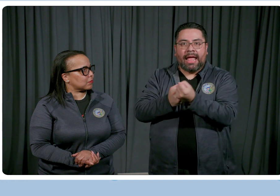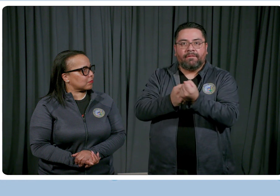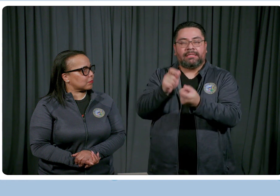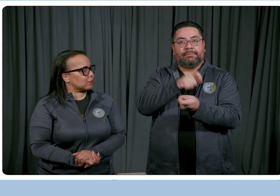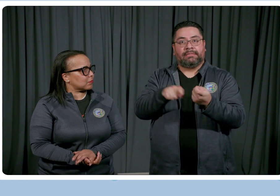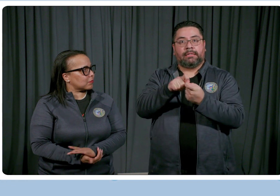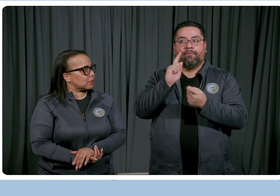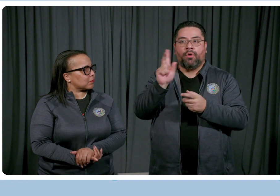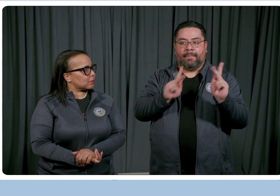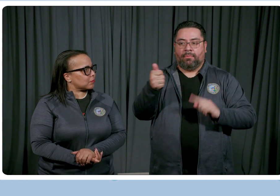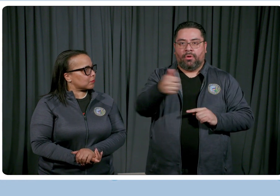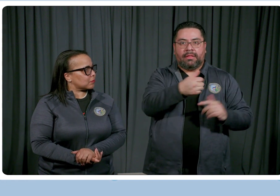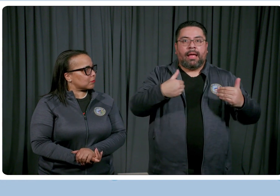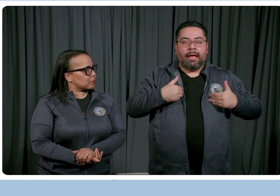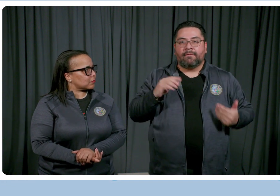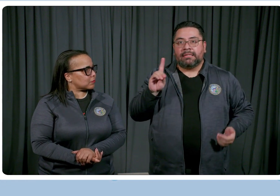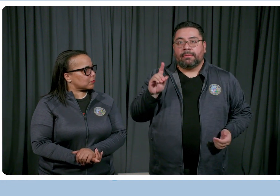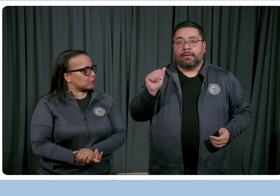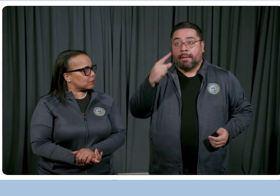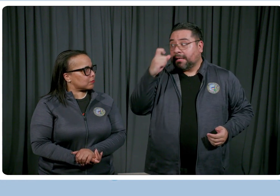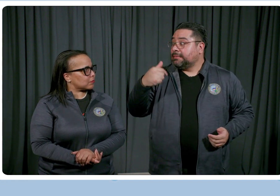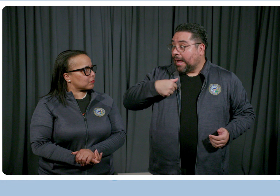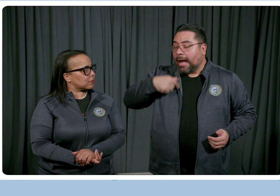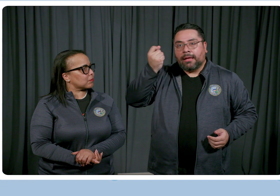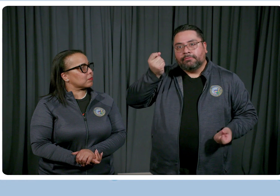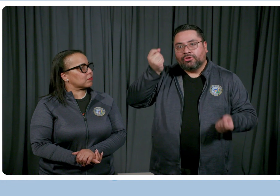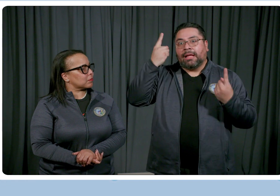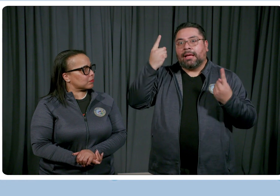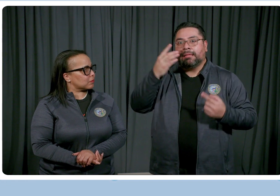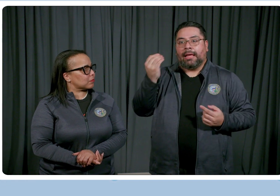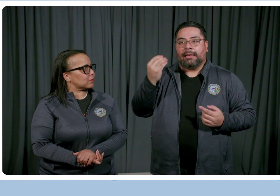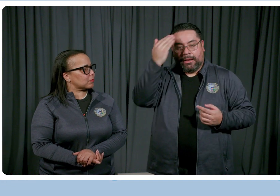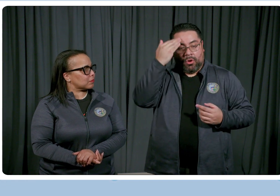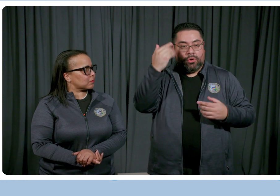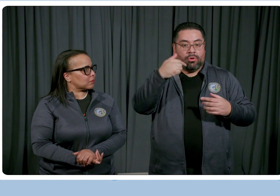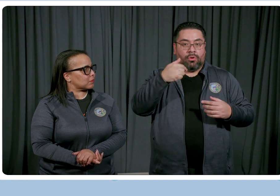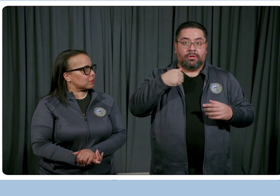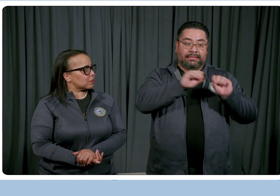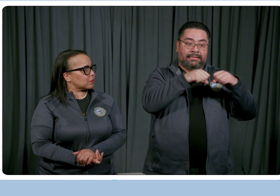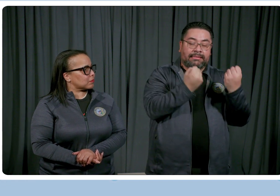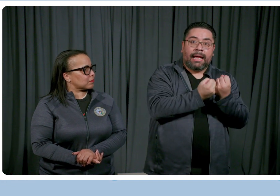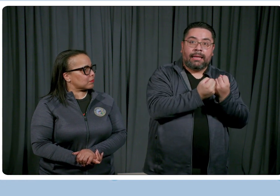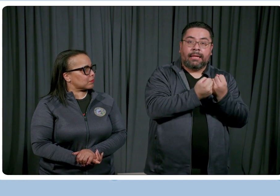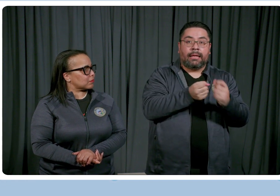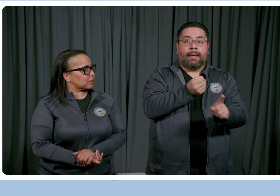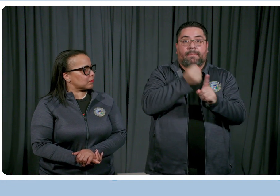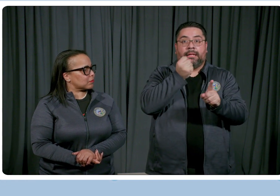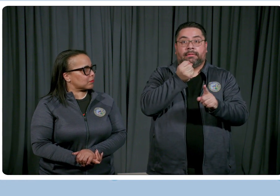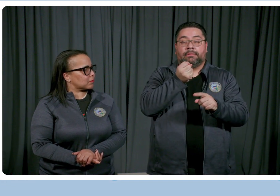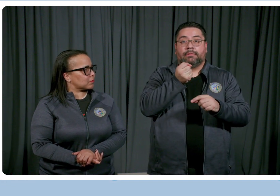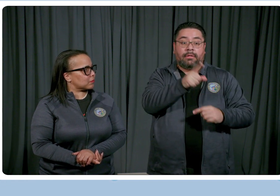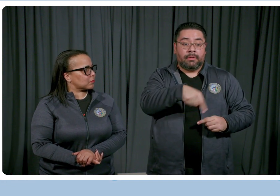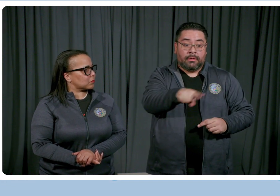advocating specifically for those that have disabilities, because I understand and I know as a society the impact